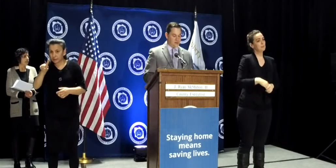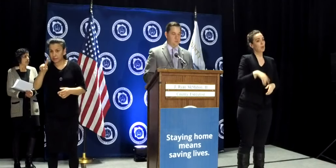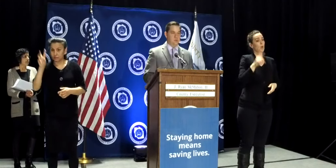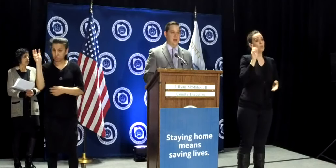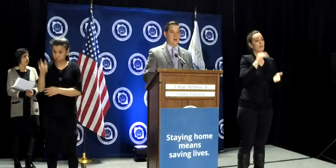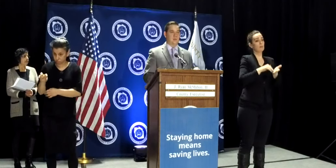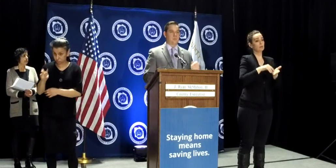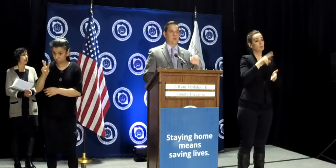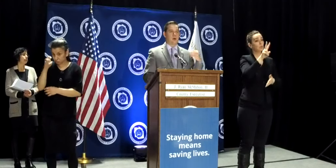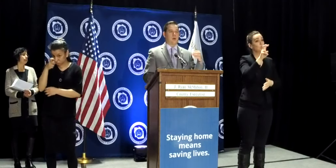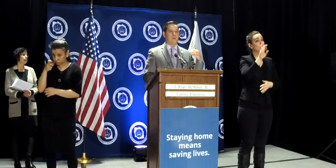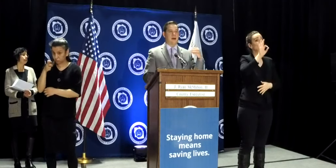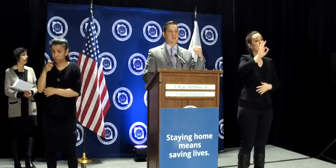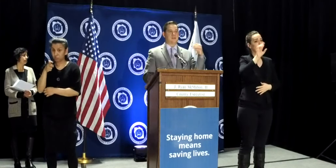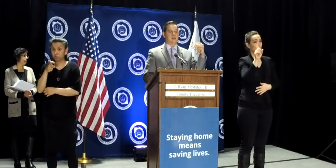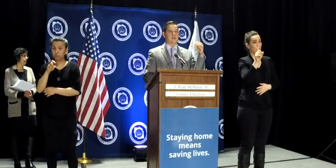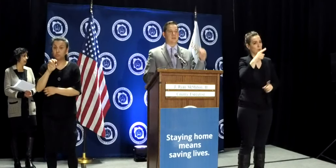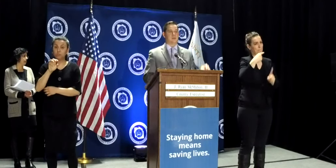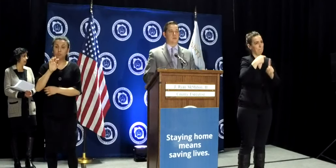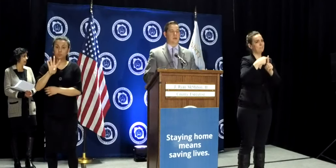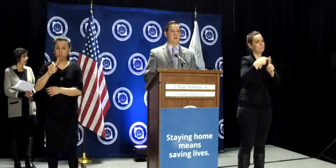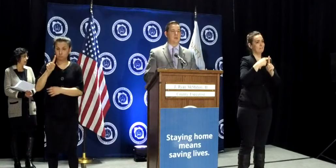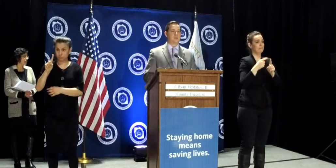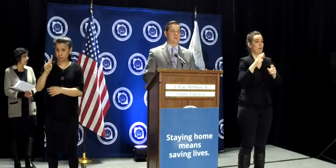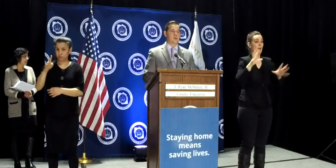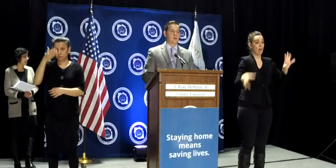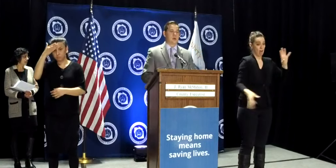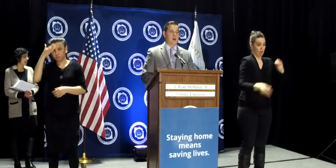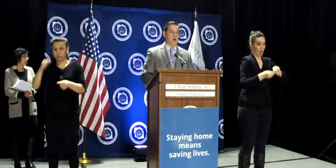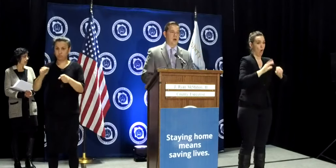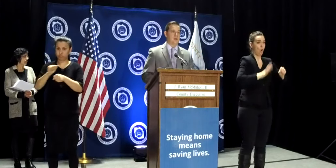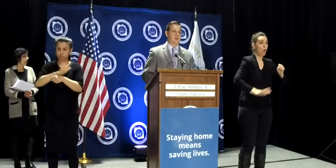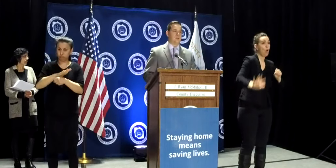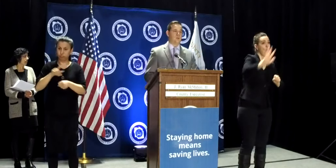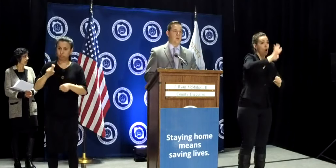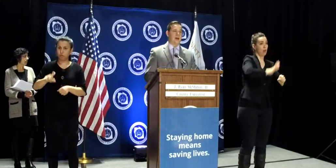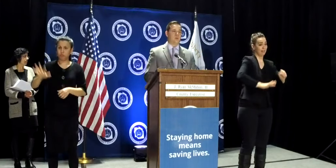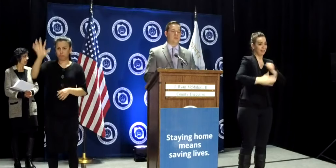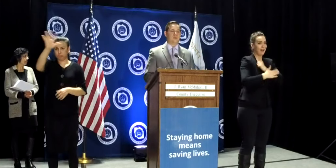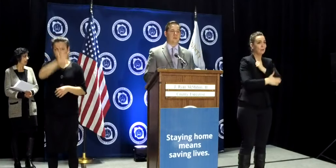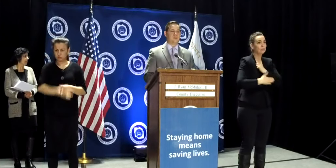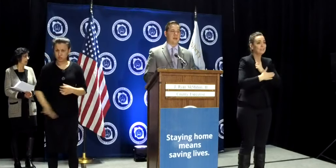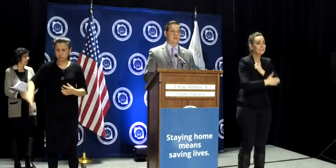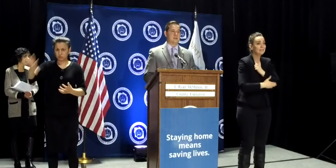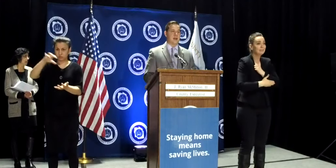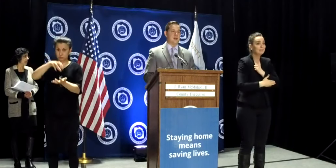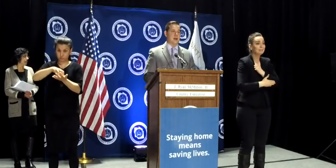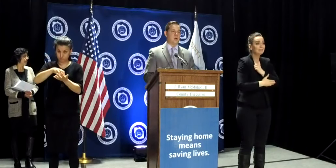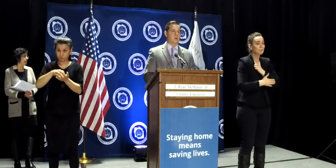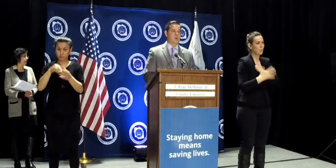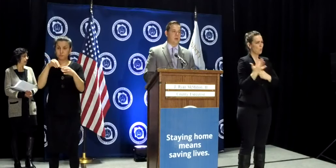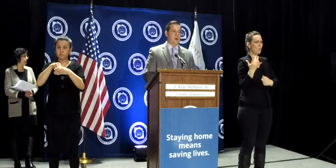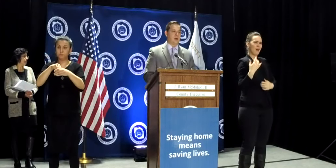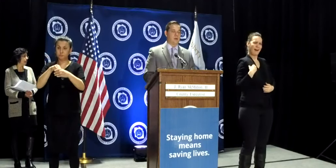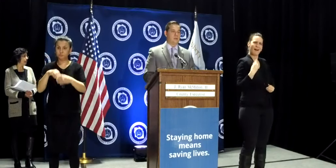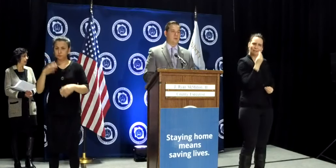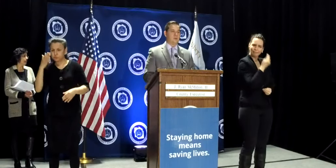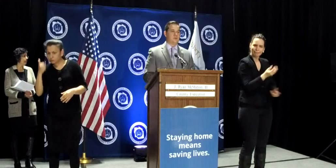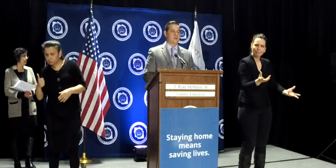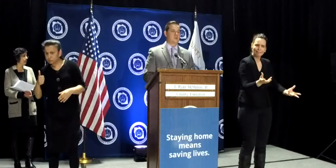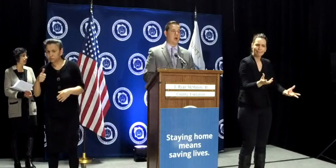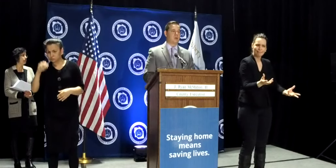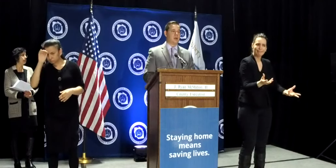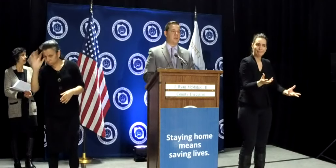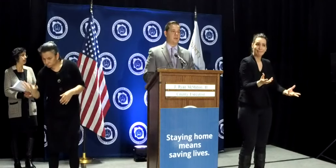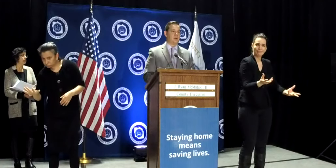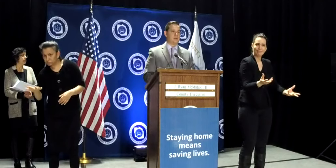positive cases when you add up all the positive cases in those counties. Why do we give this stat now?